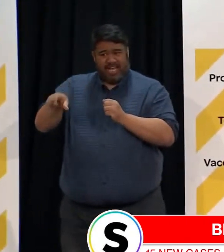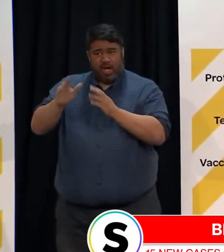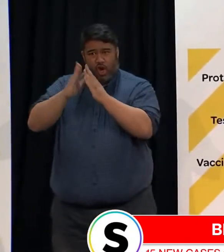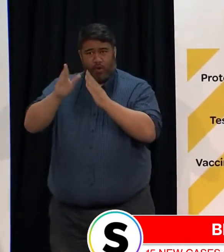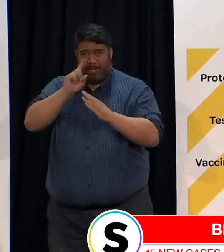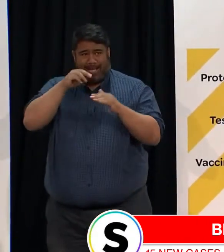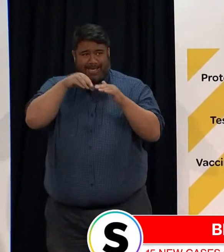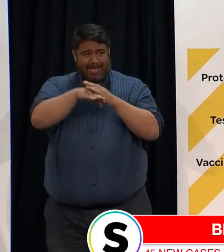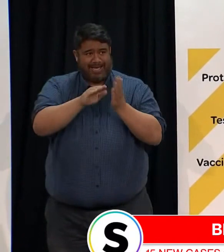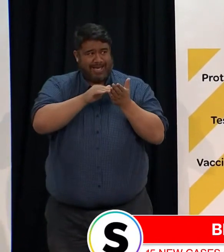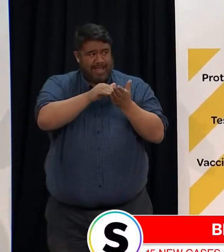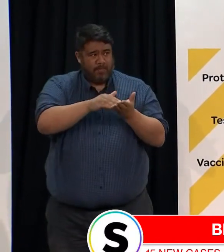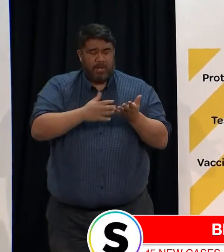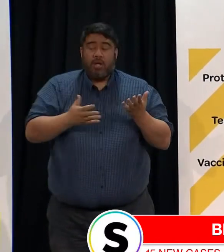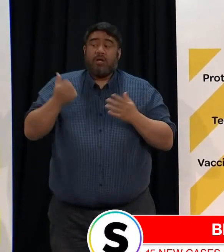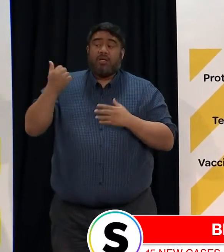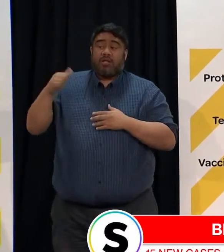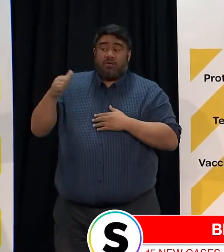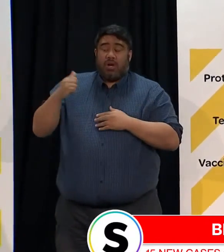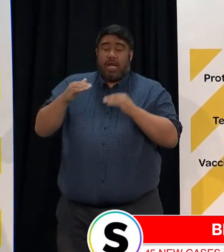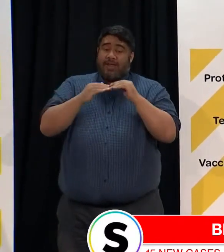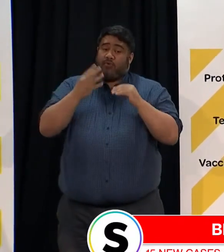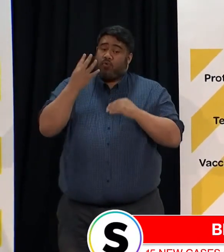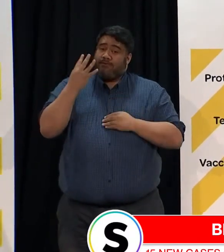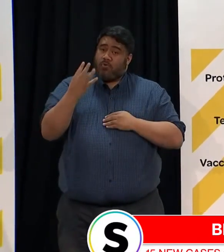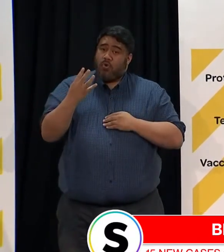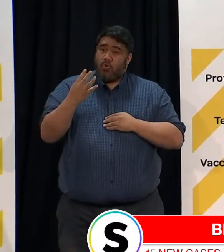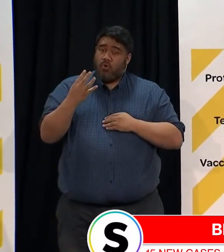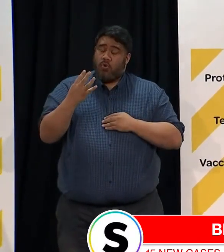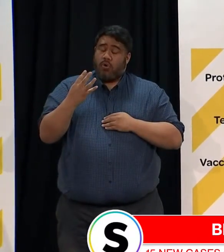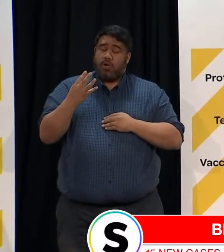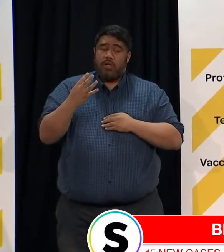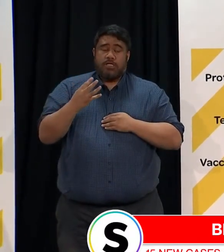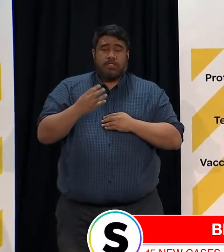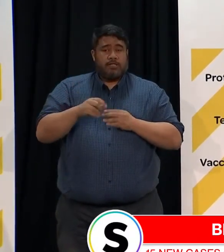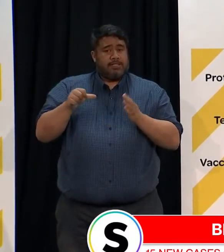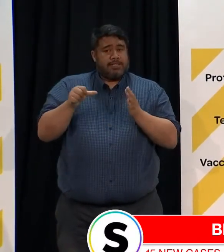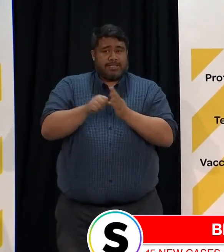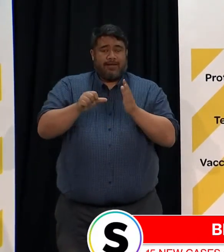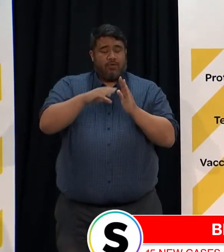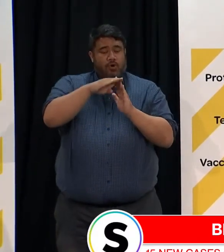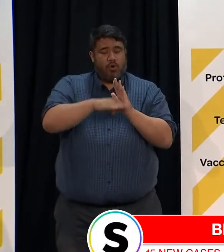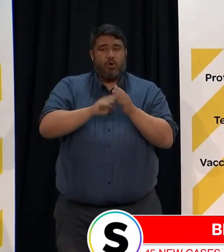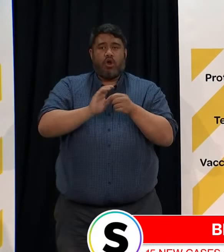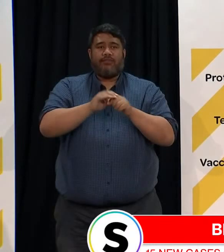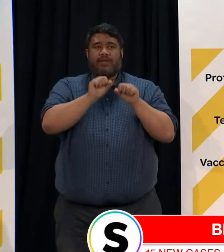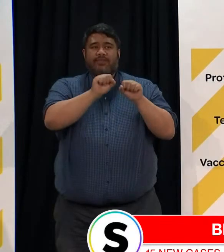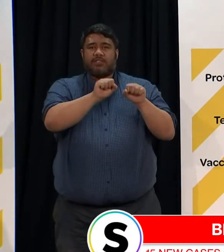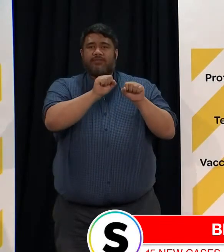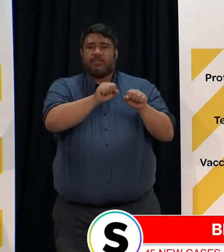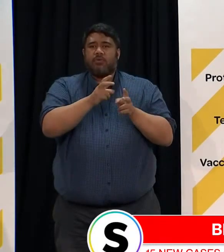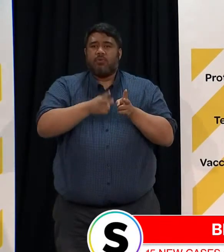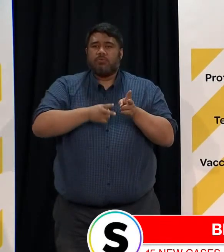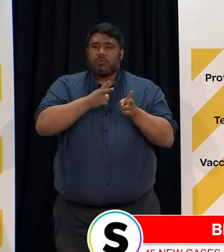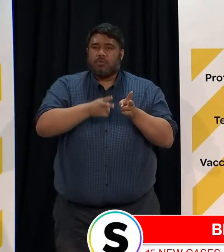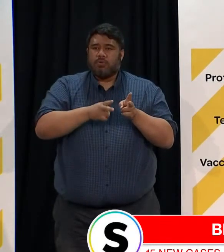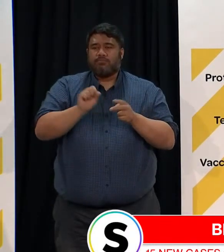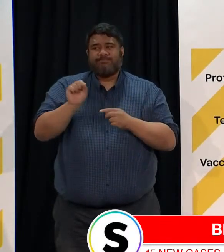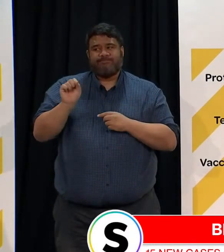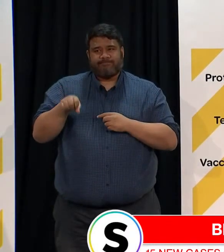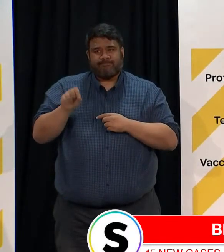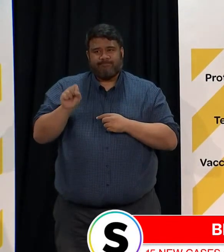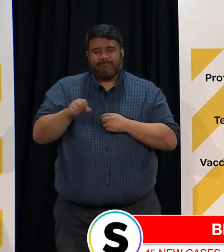for hospitals, and under alert level 4, the restrictions are very tight around visiting. And I mentioned earlier on about people being unable to